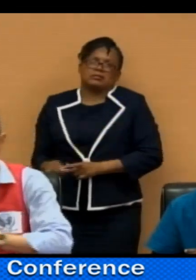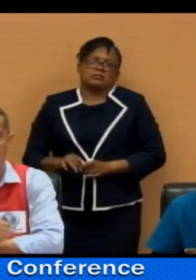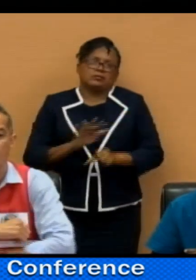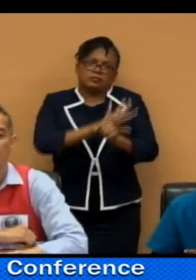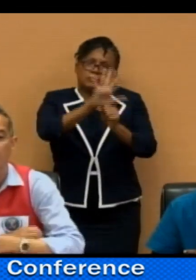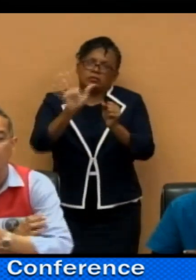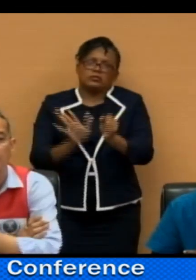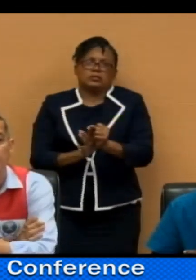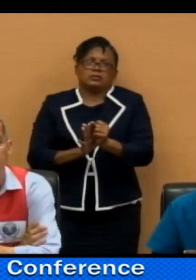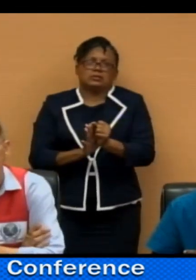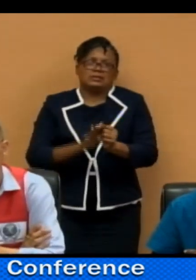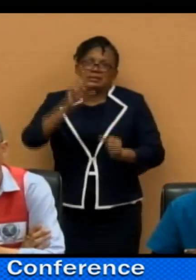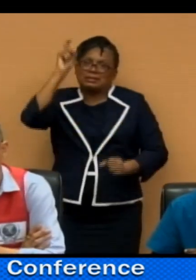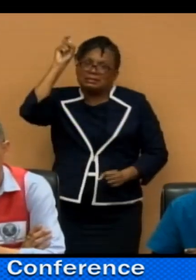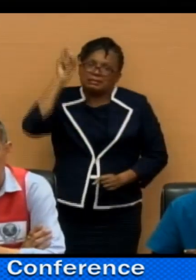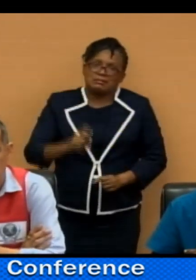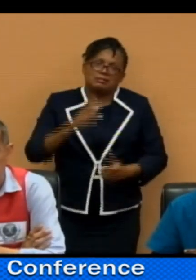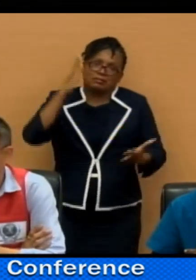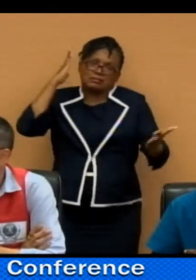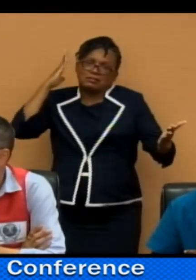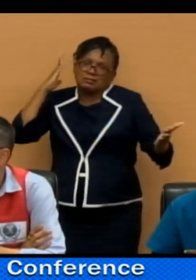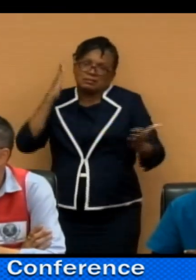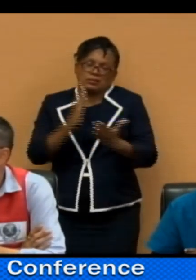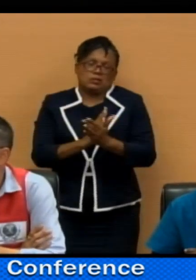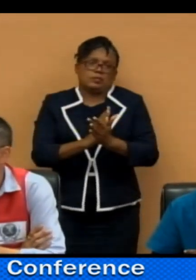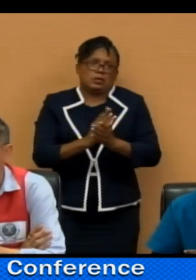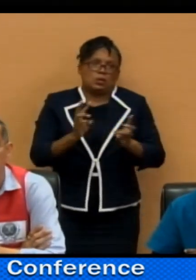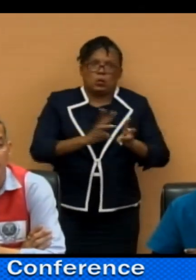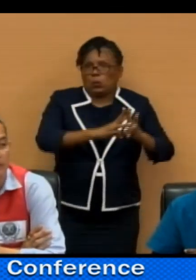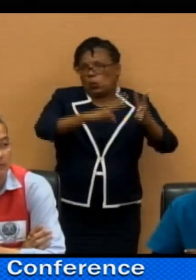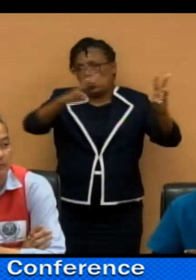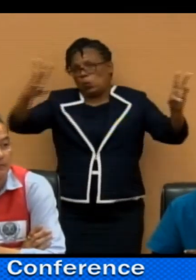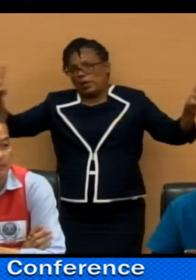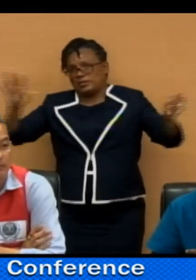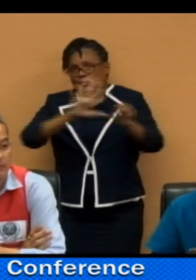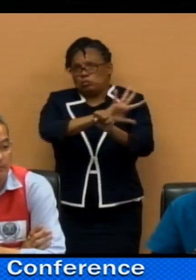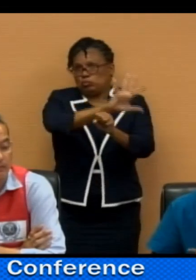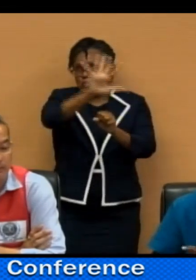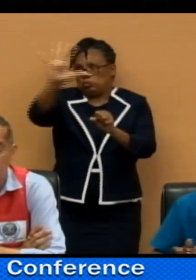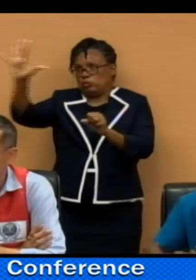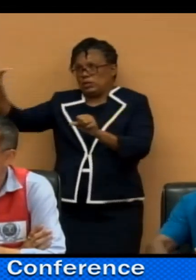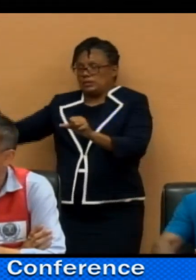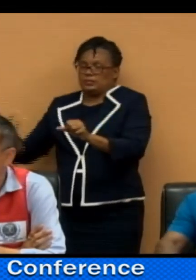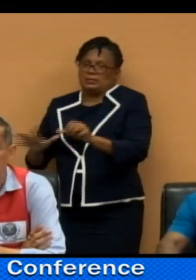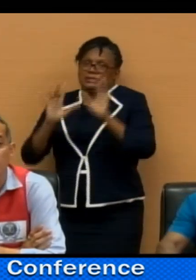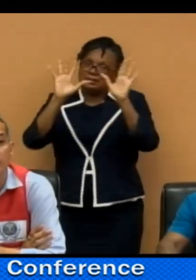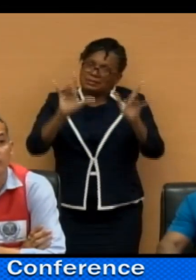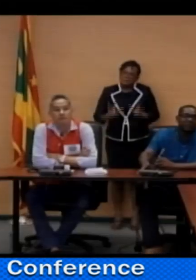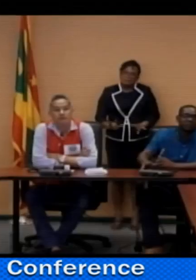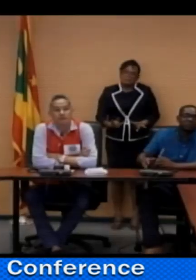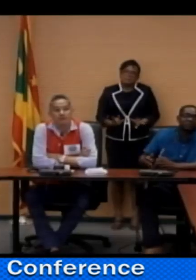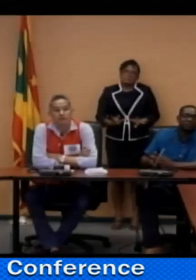community transmission so that we don't have the need for widespread testing.